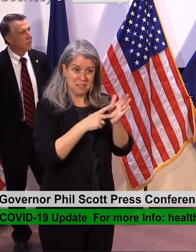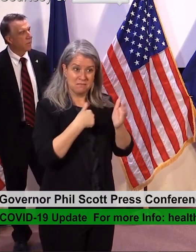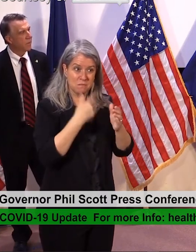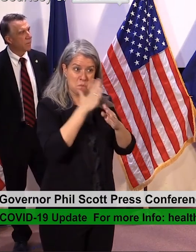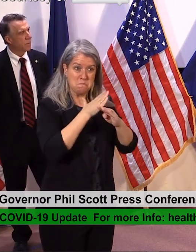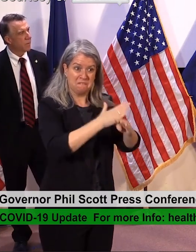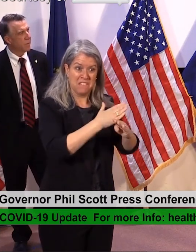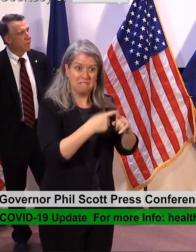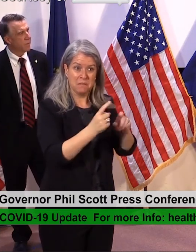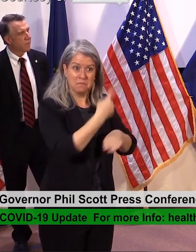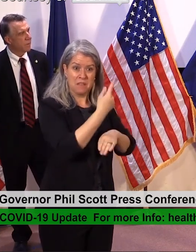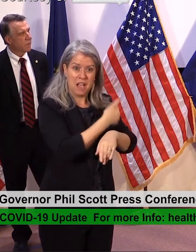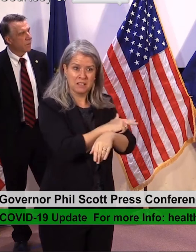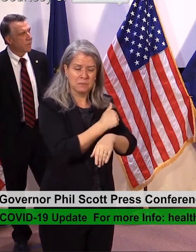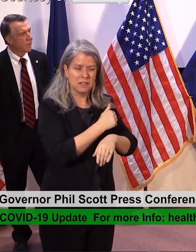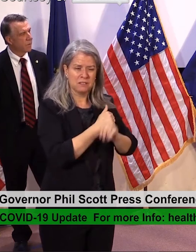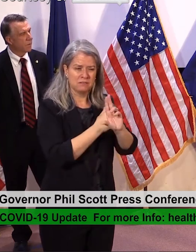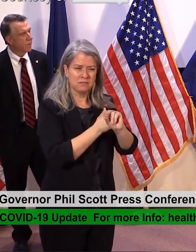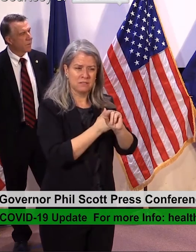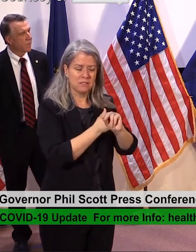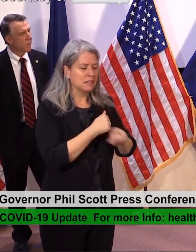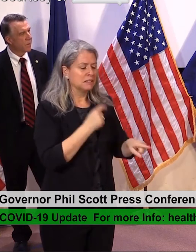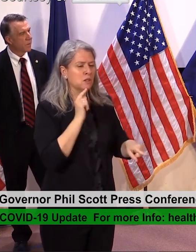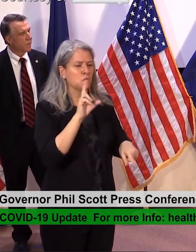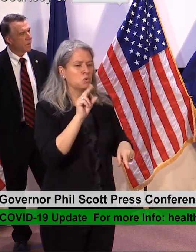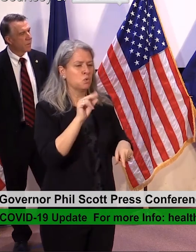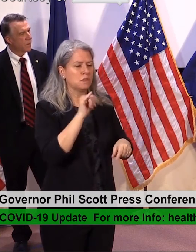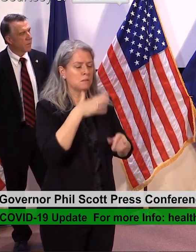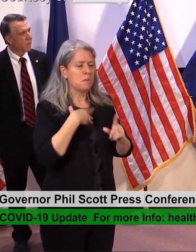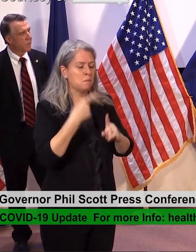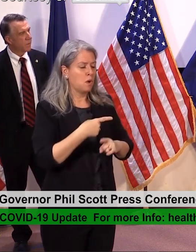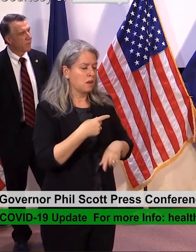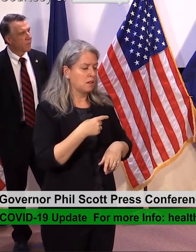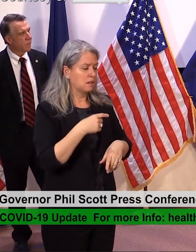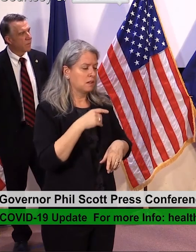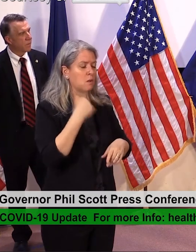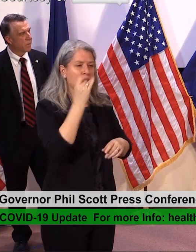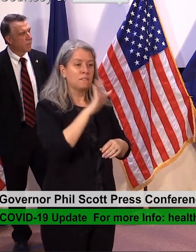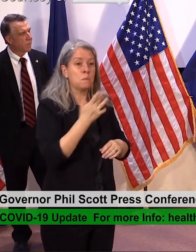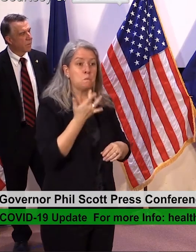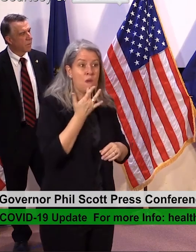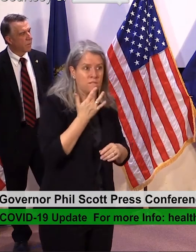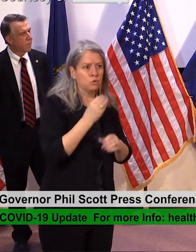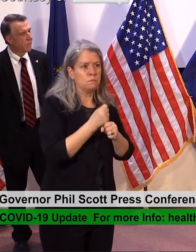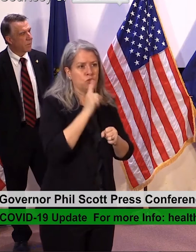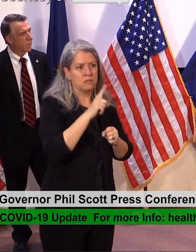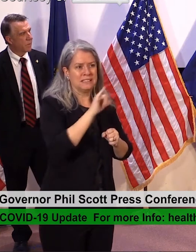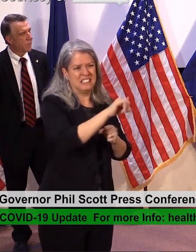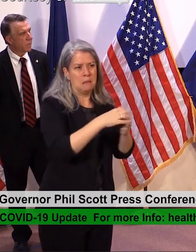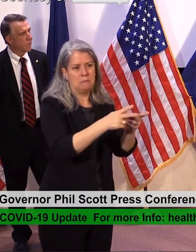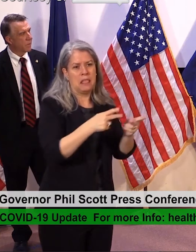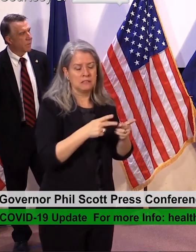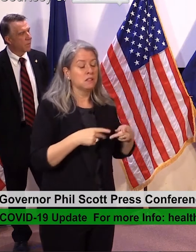to a hospital. No, that wasn't actually okay, what I was asking. Because we're certainly it's not going to interfere. To make sure they stay in